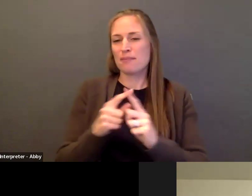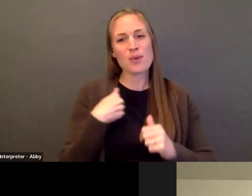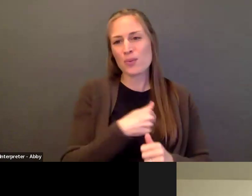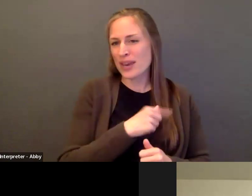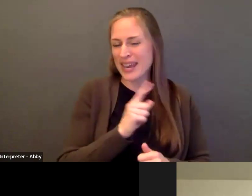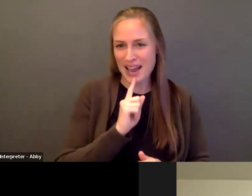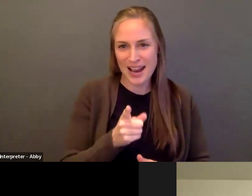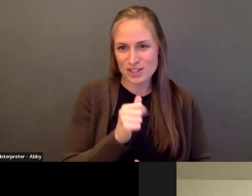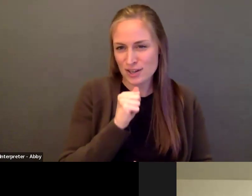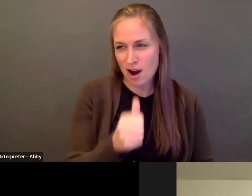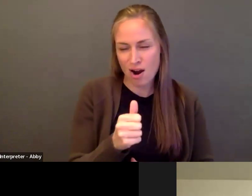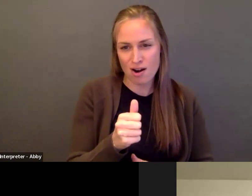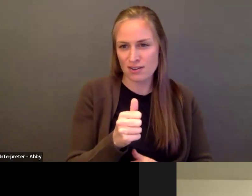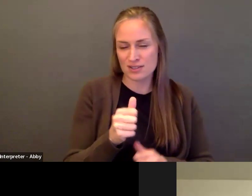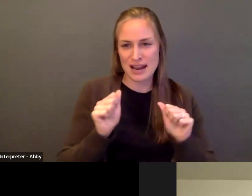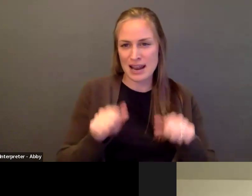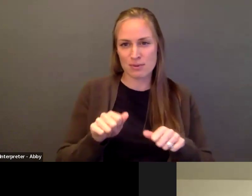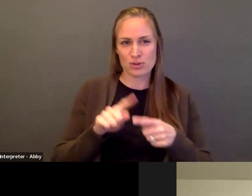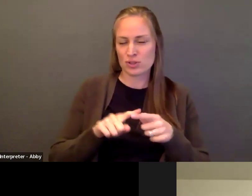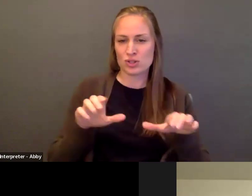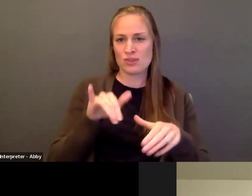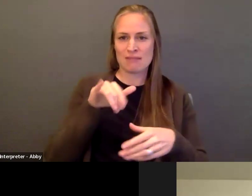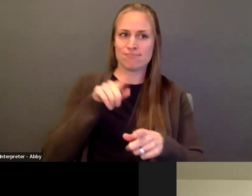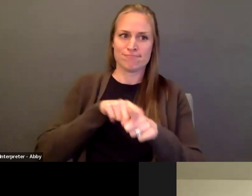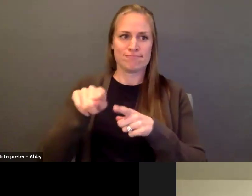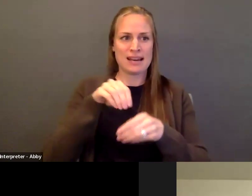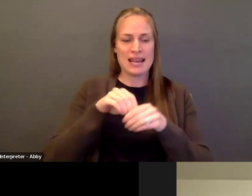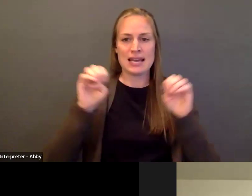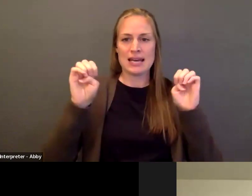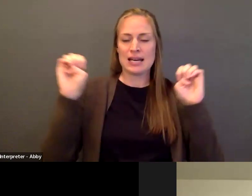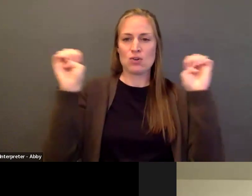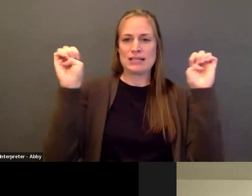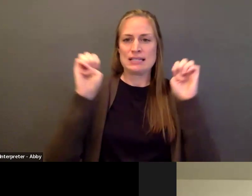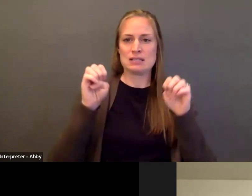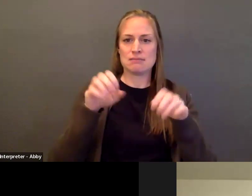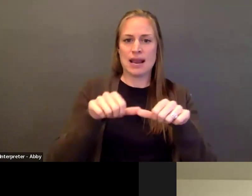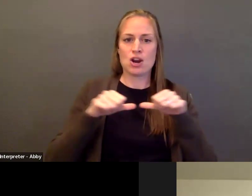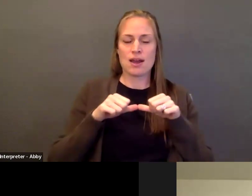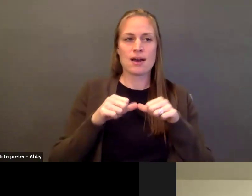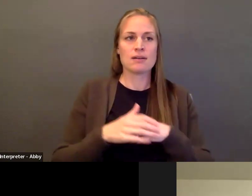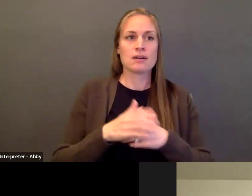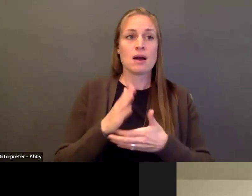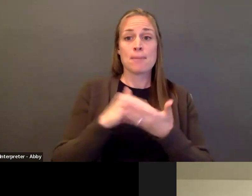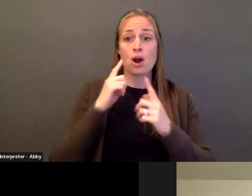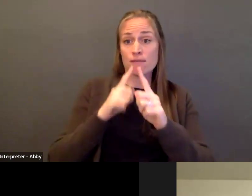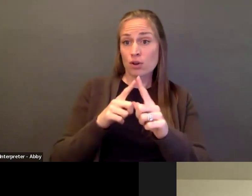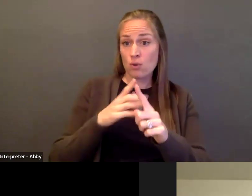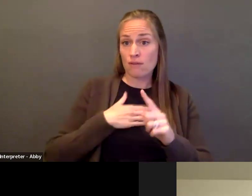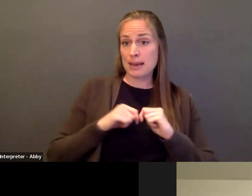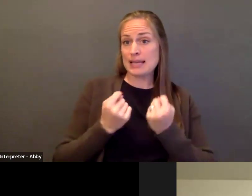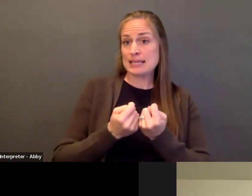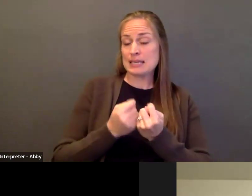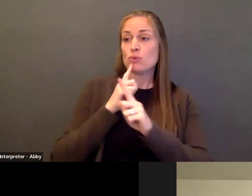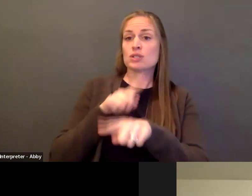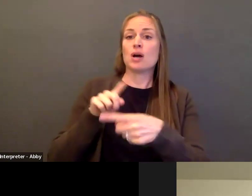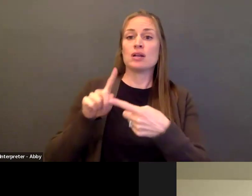crisis services area. Part of the role of my team is responding to hospitals that are calling